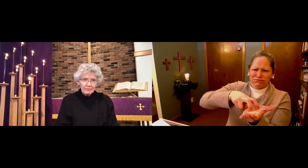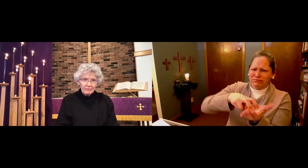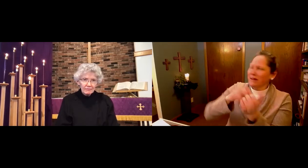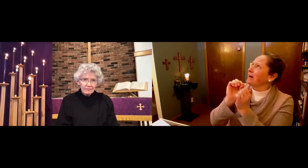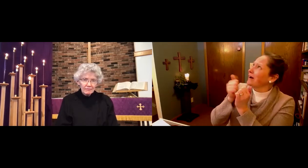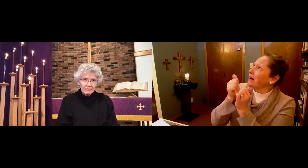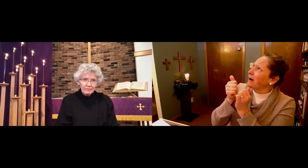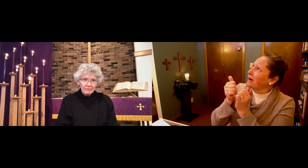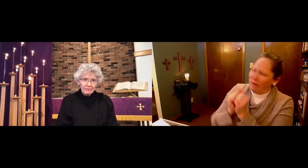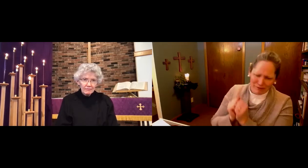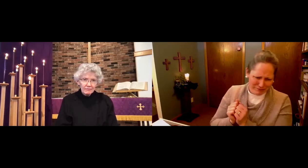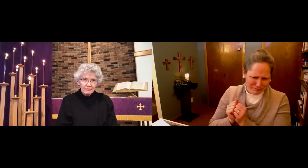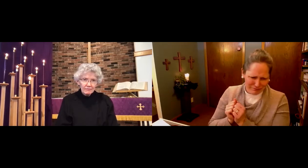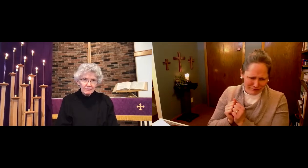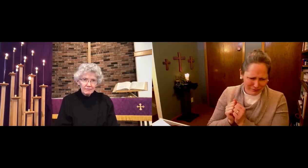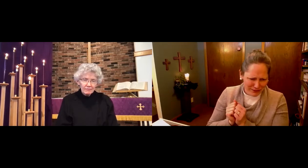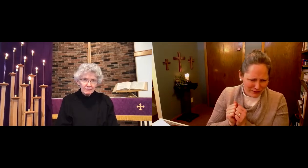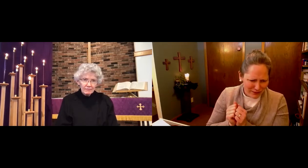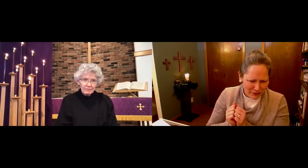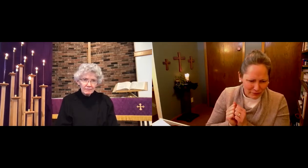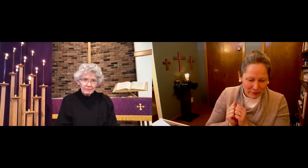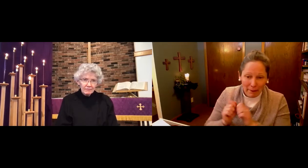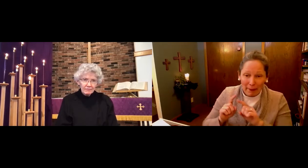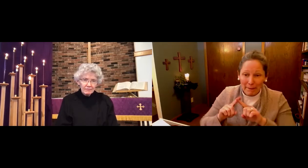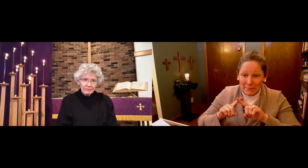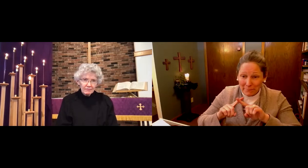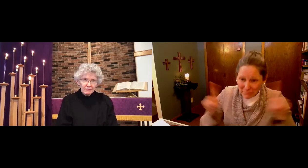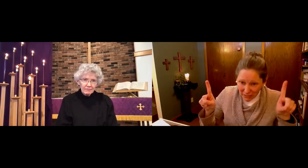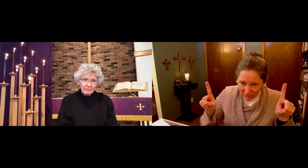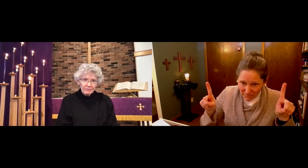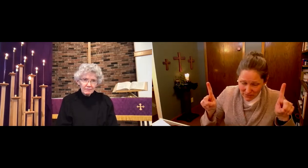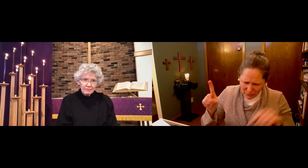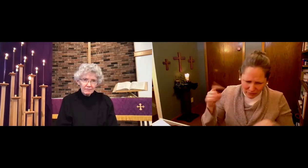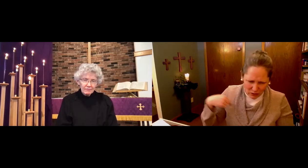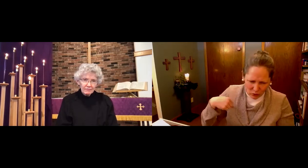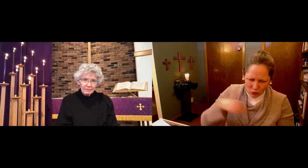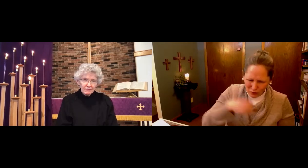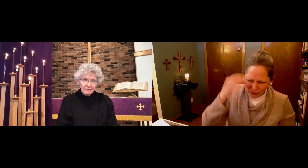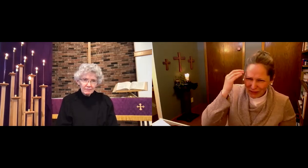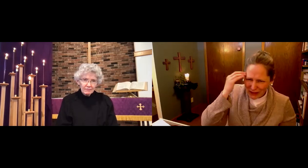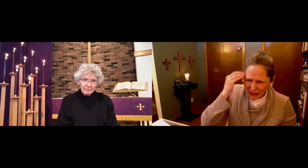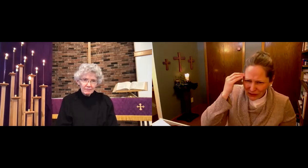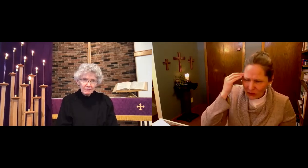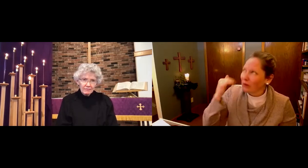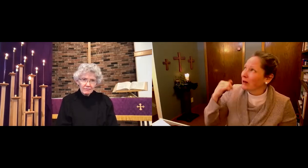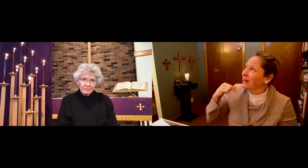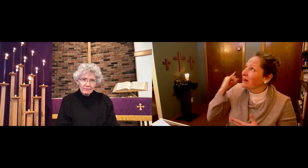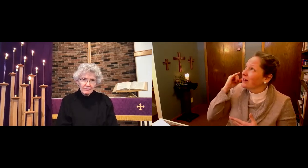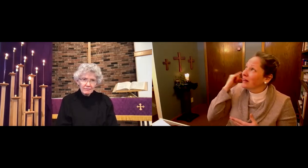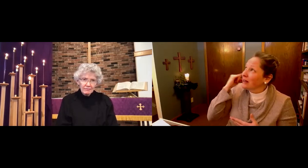And we do not understand how it is that you rose again.